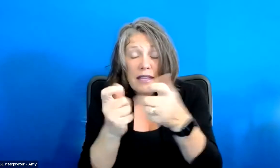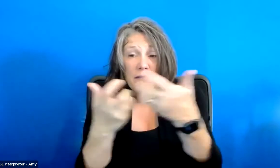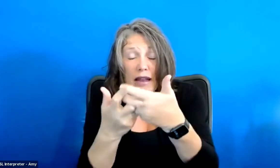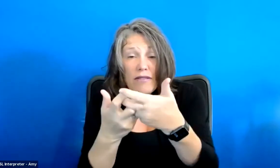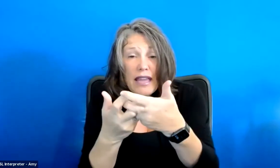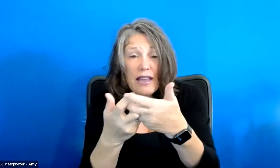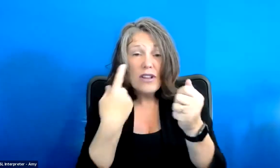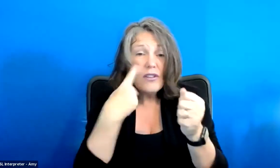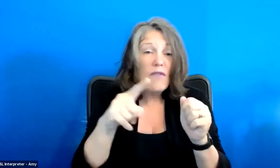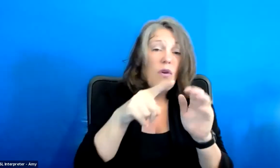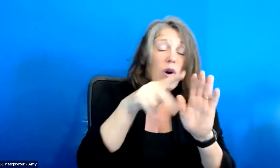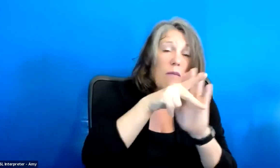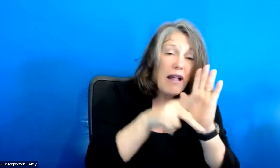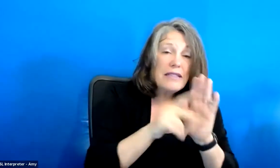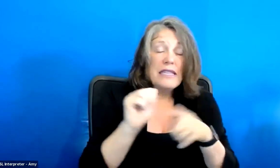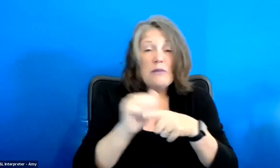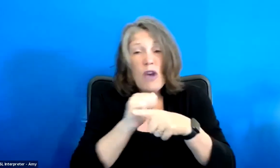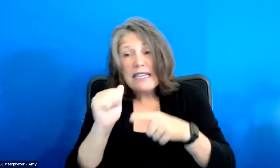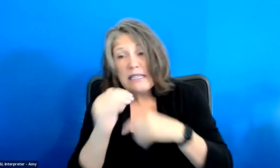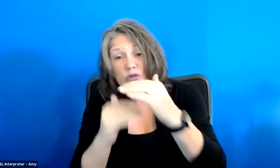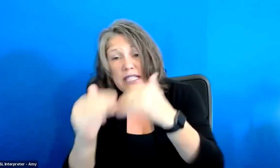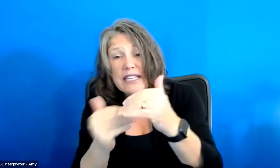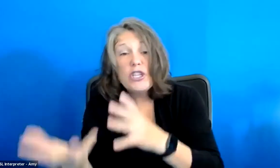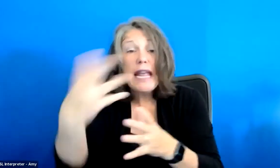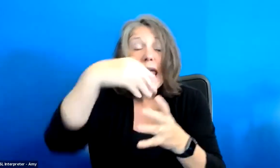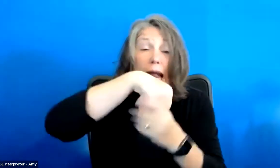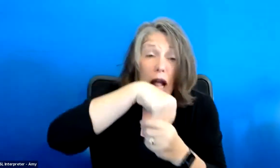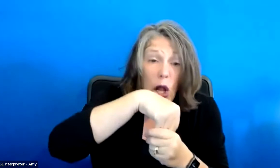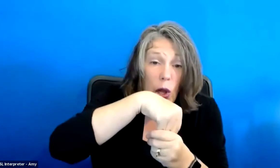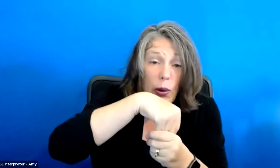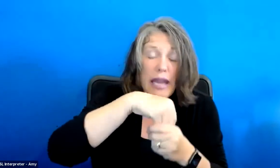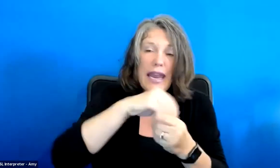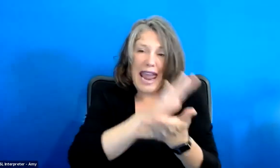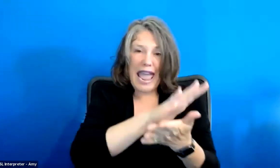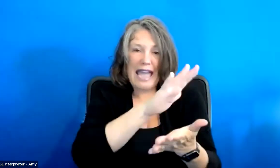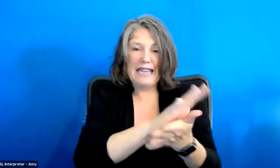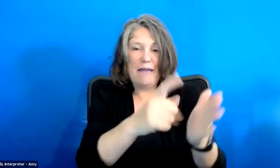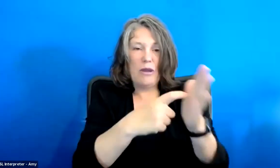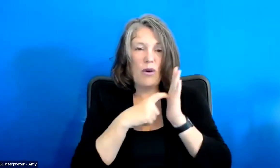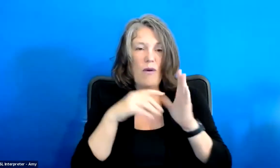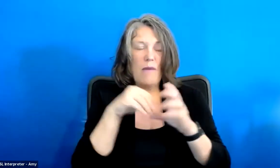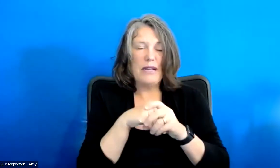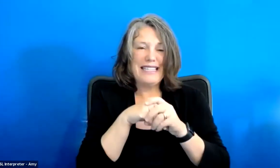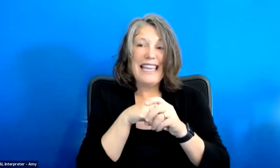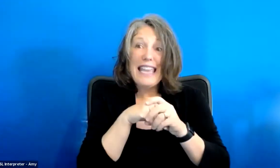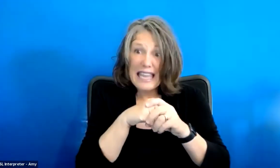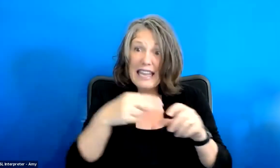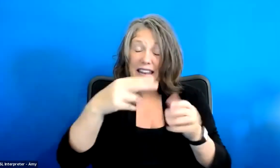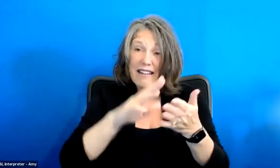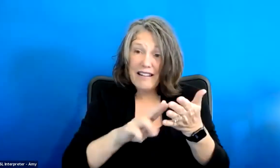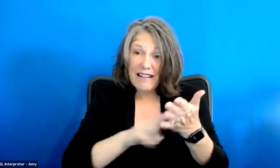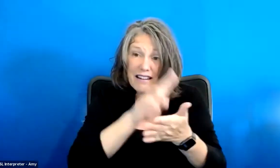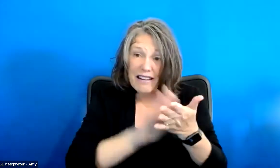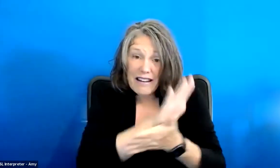policies, practices, or procedures, including academic requirements in post-secondary